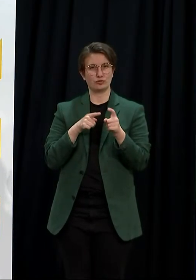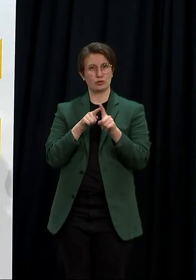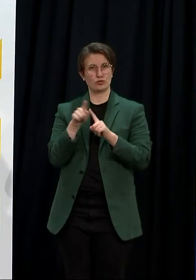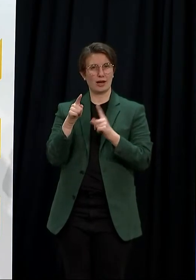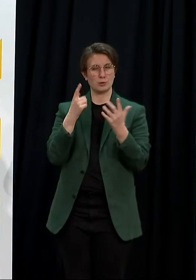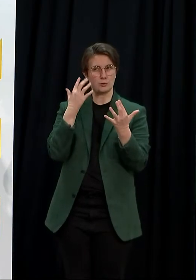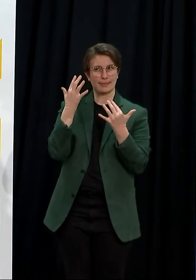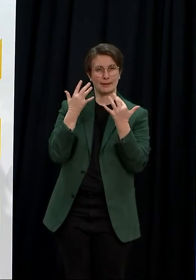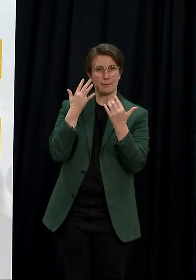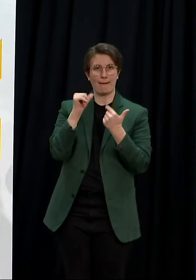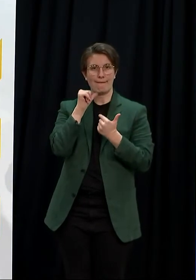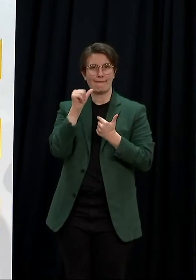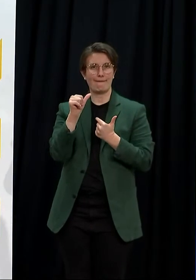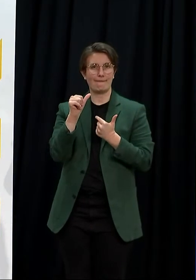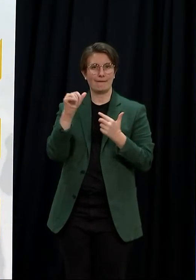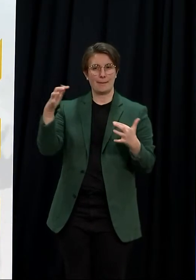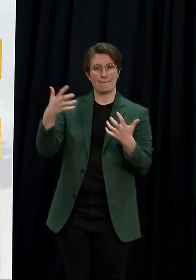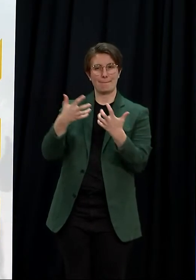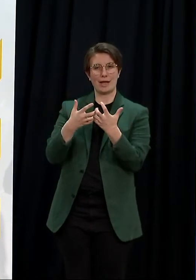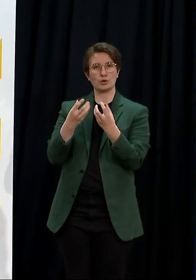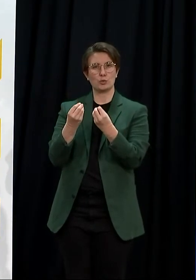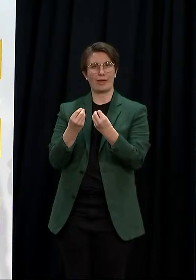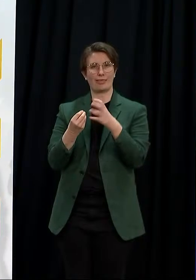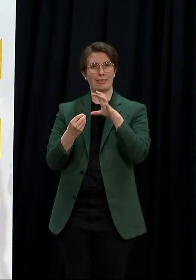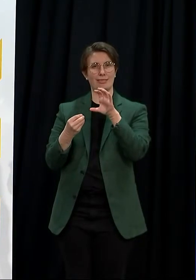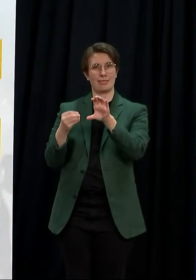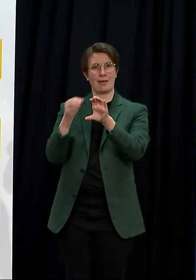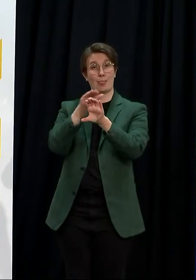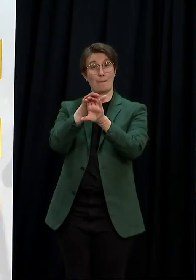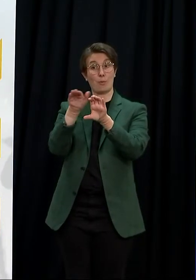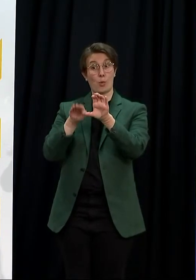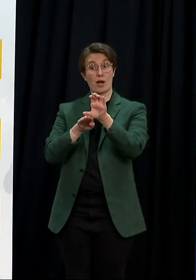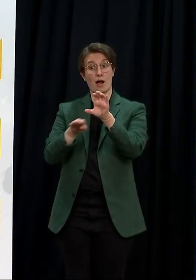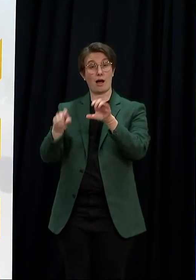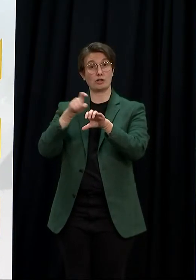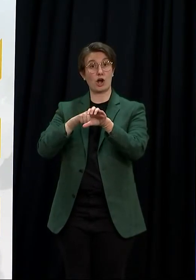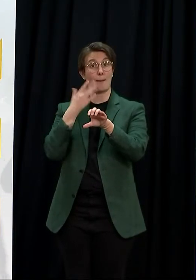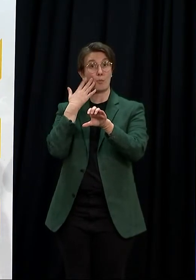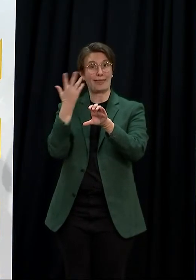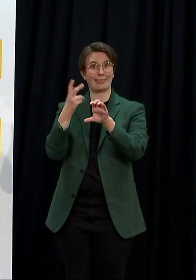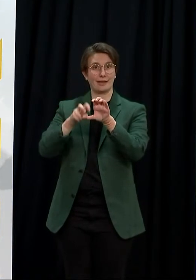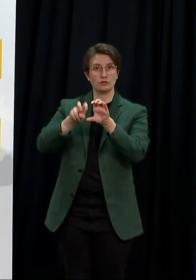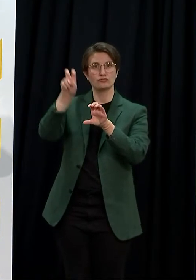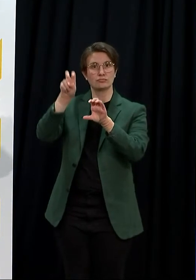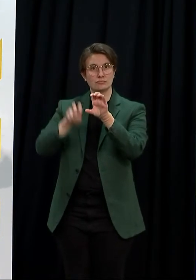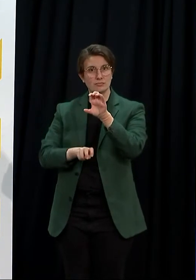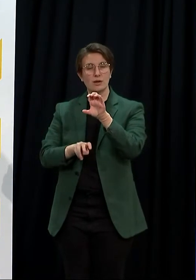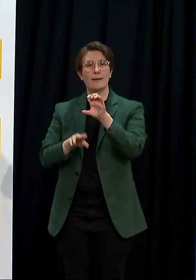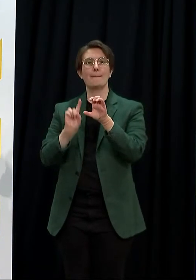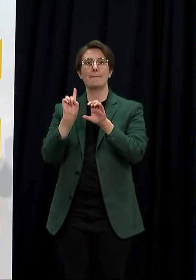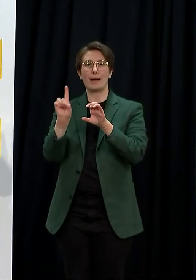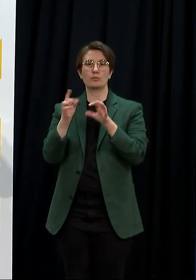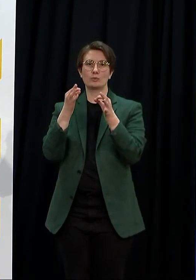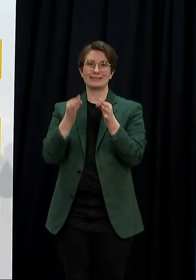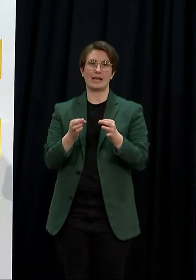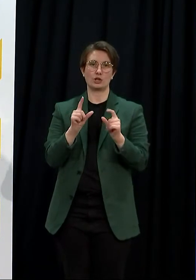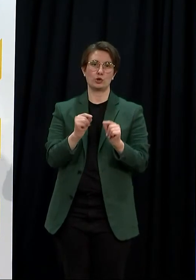actually to do it in a timely way, you do it in advance of them reaching the South Island. Do you have any sense of how many of those workers are